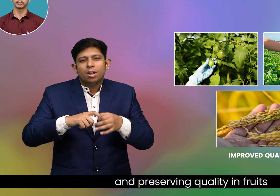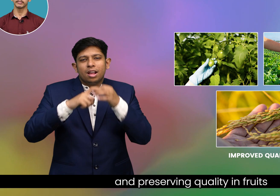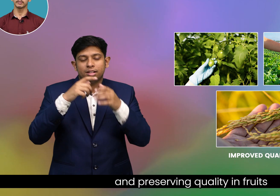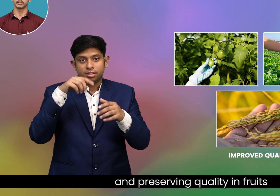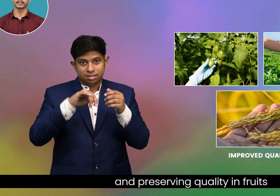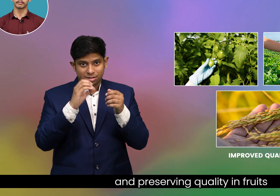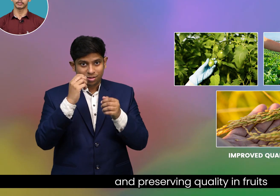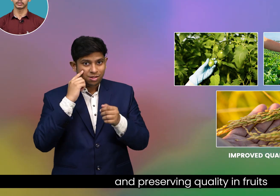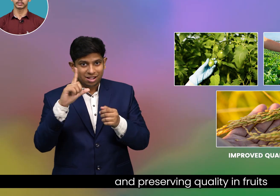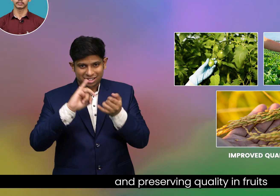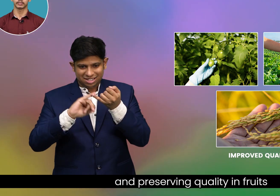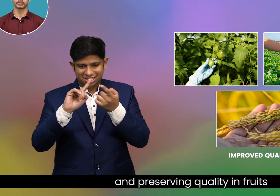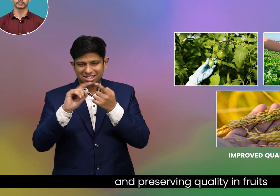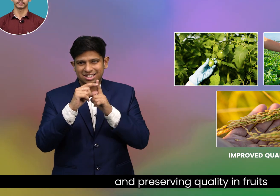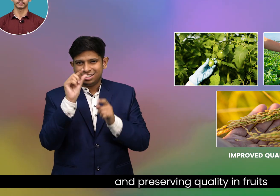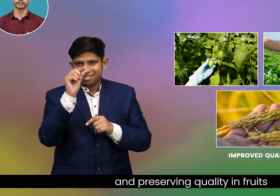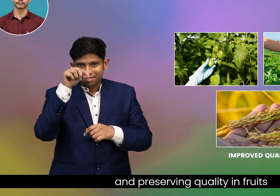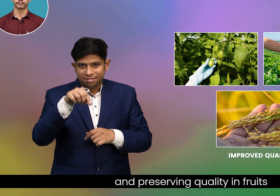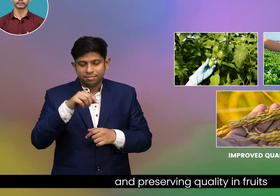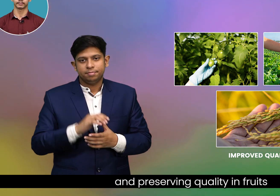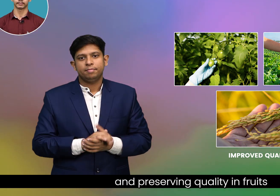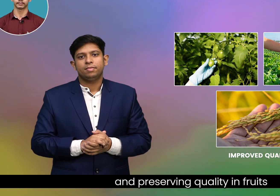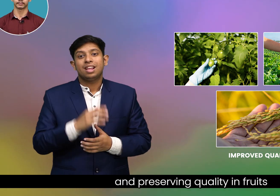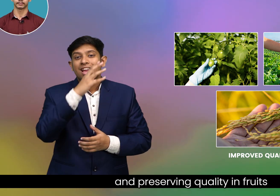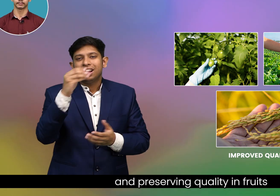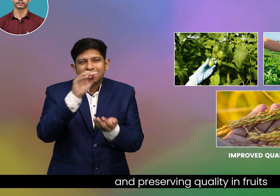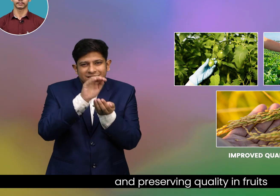and preserving quality in fruits,